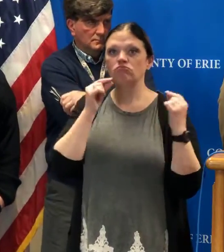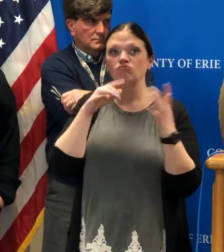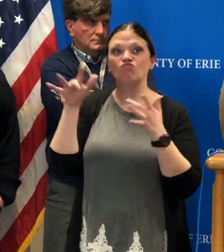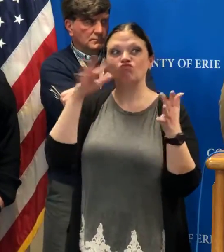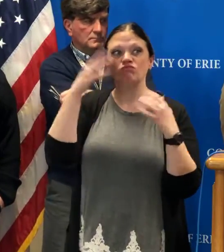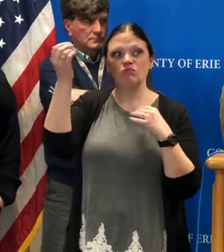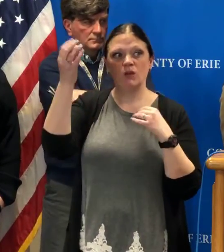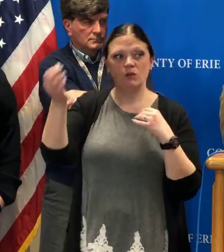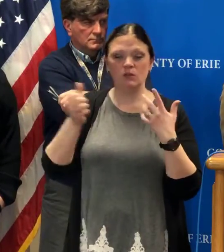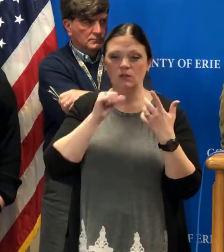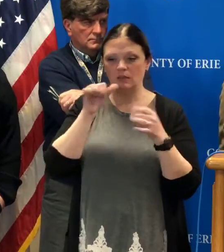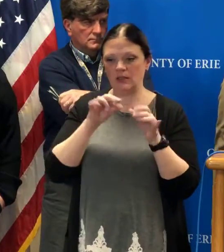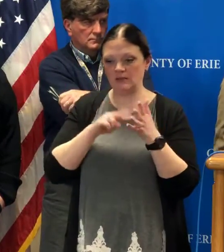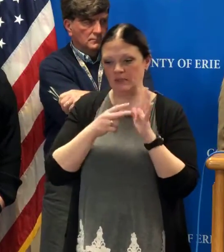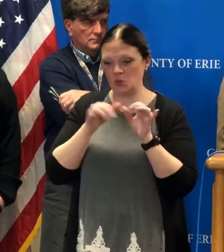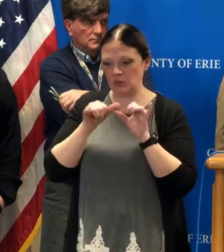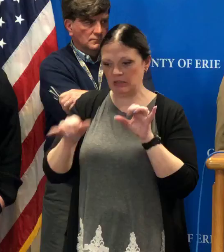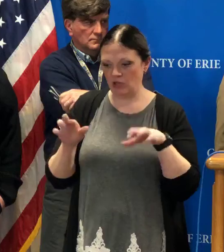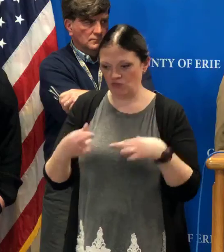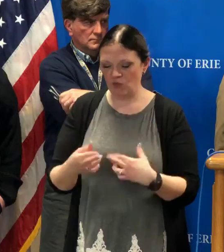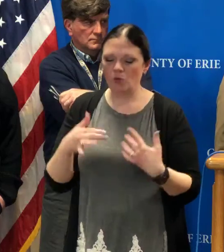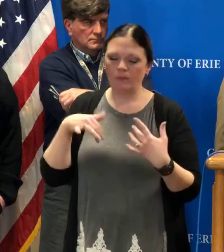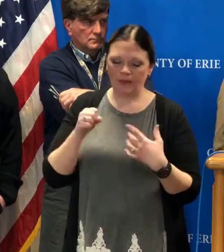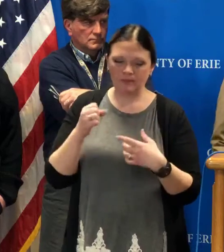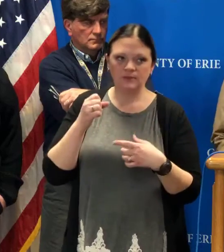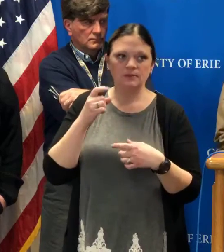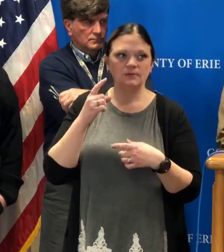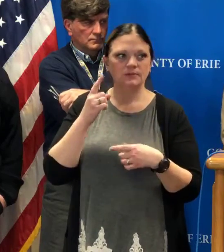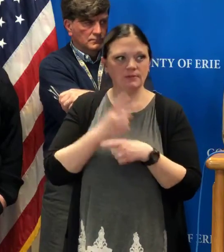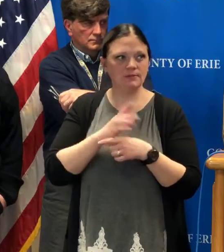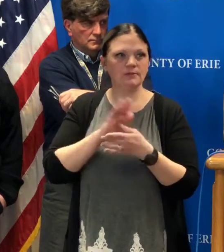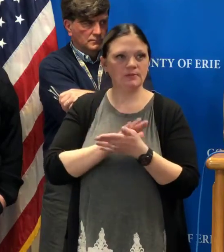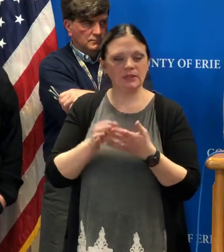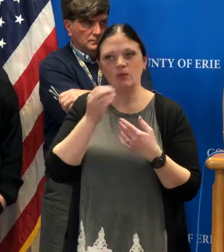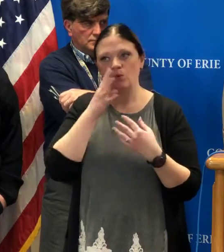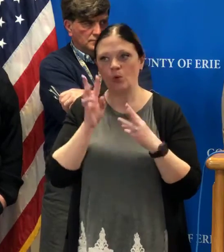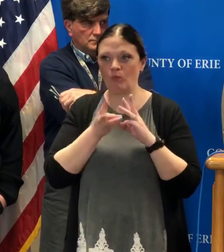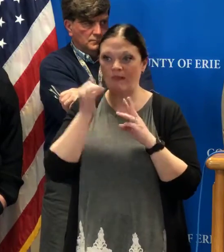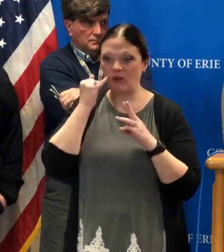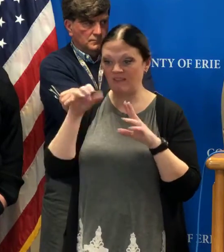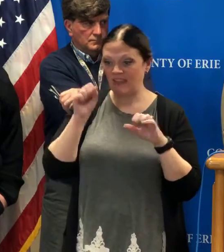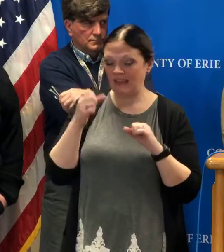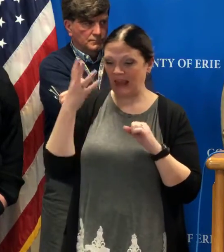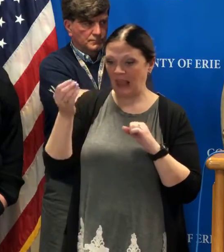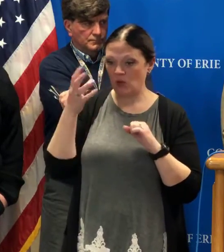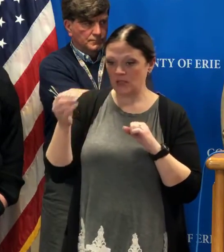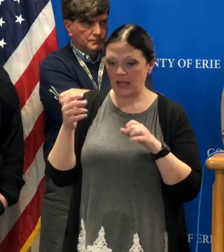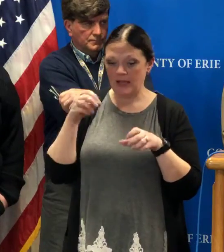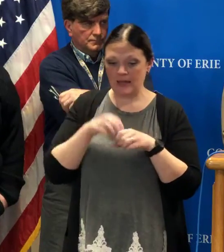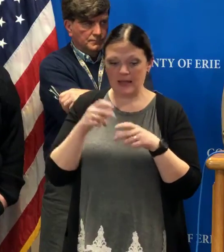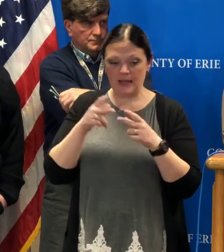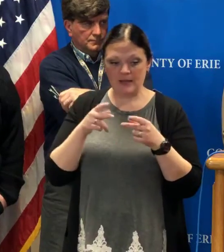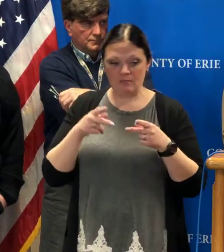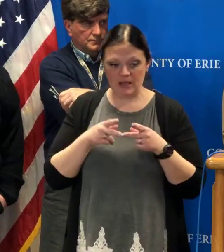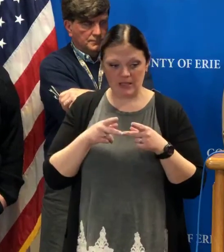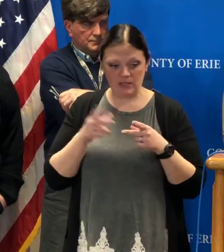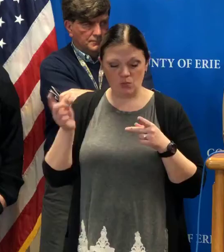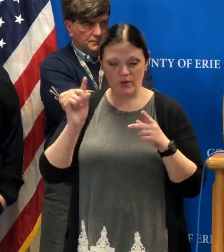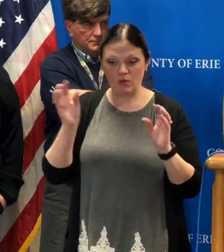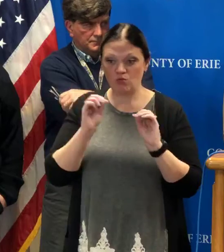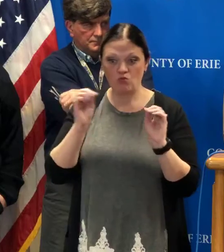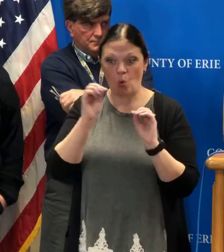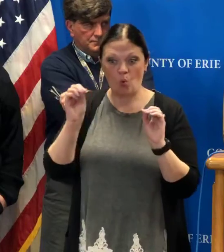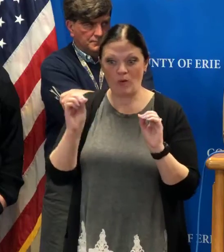would be staying in your room. You're right, in the warm weather, if they're able to go outside and in a place where there's